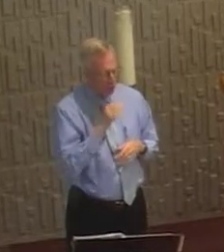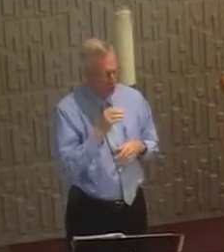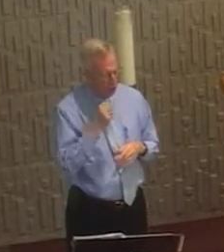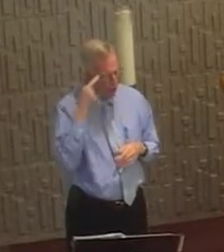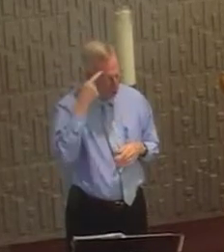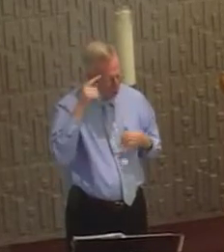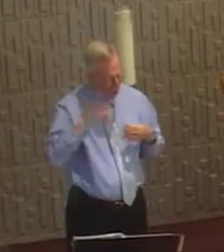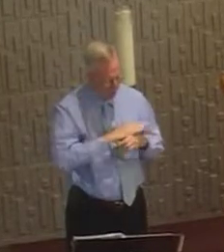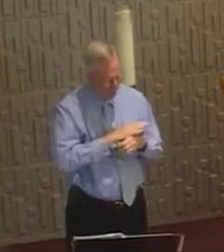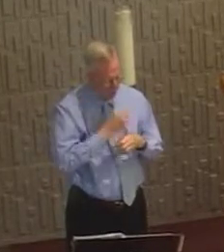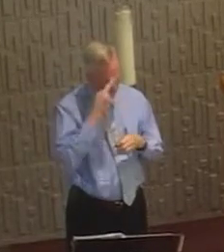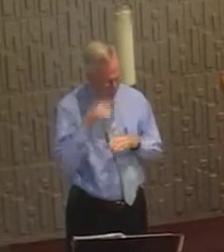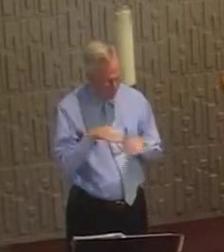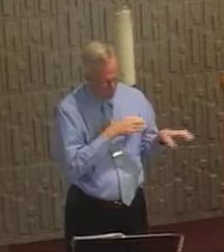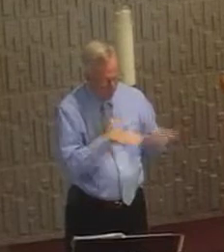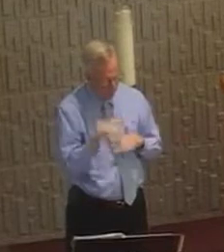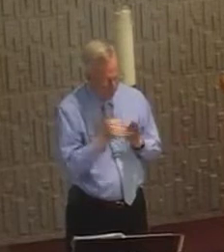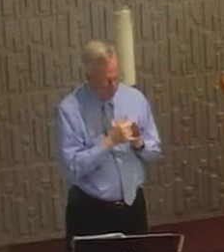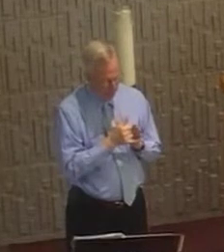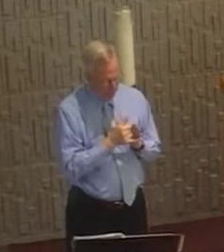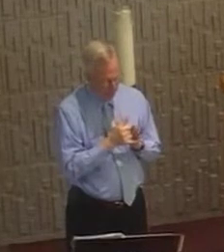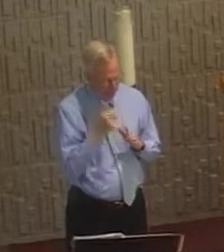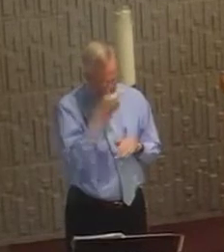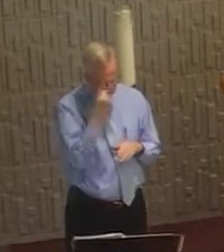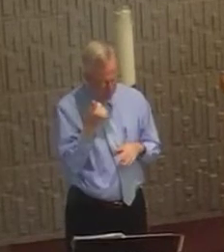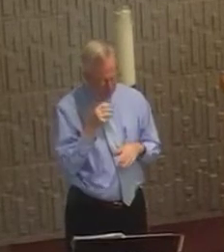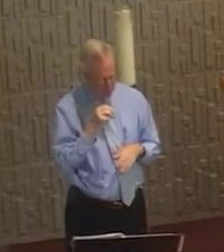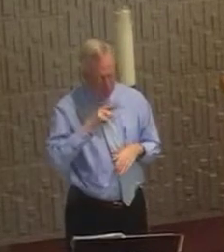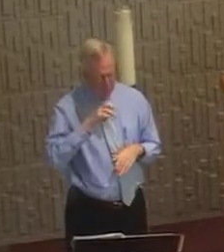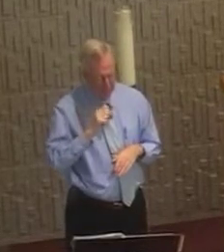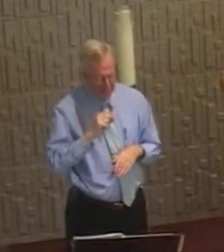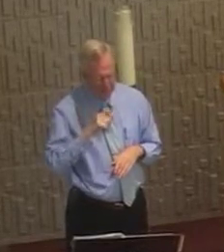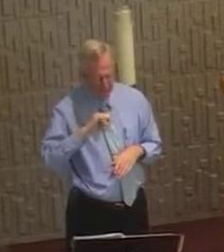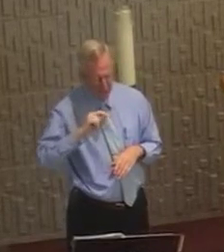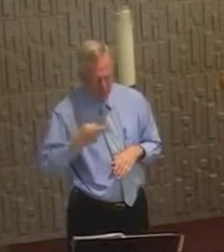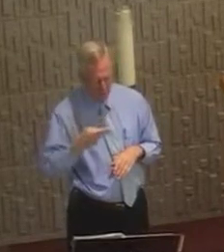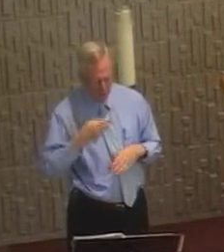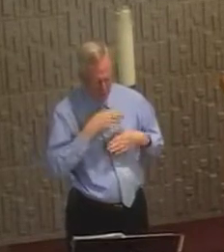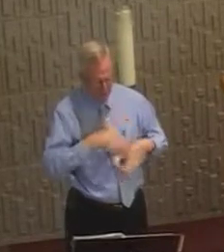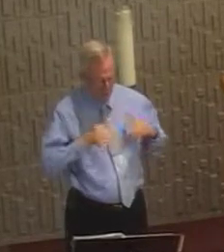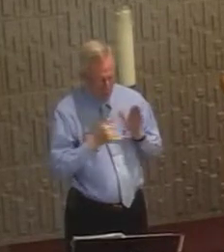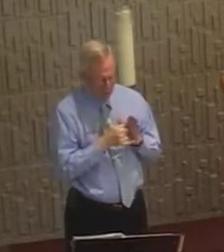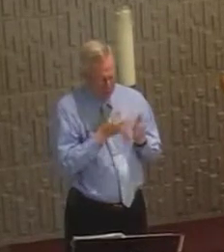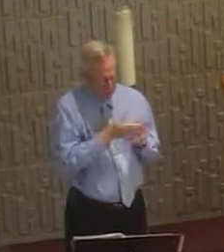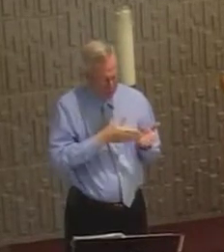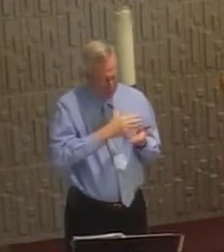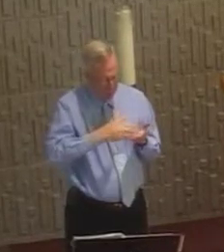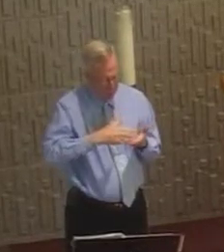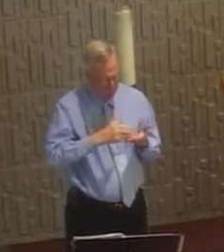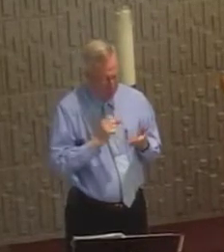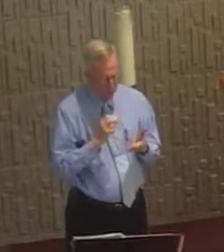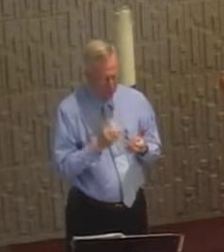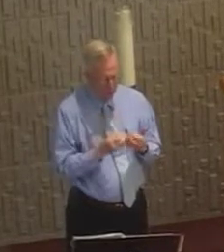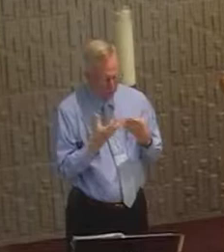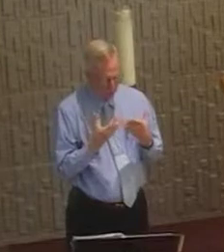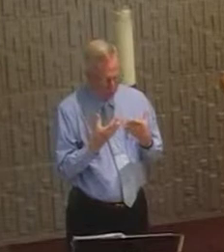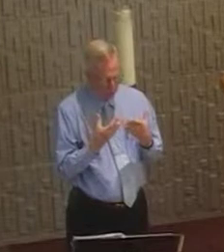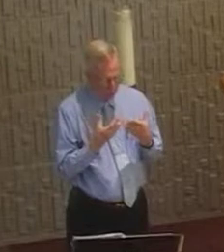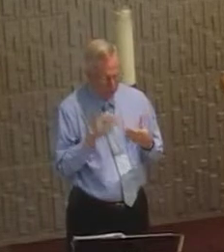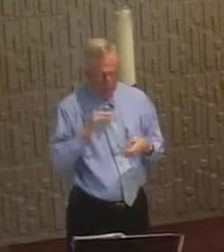you." Because Mrs. Smith enjoyed that pie so much, Carol decided the next week she was going